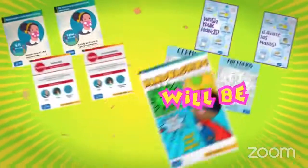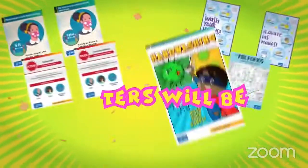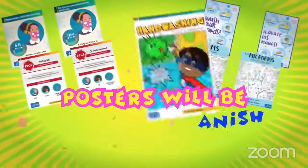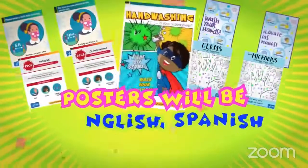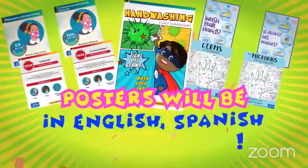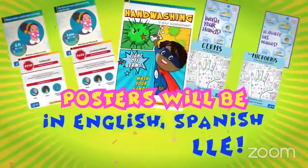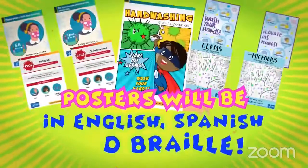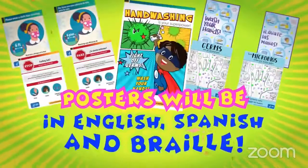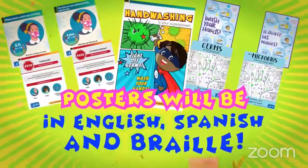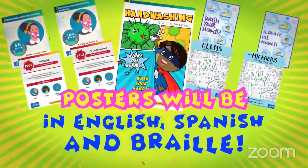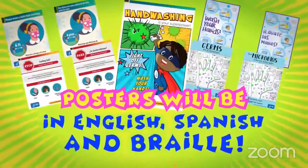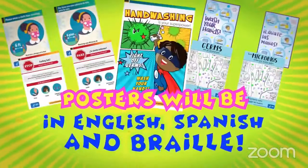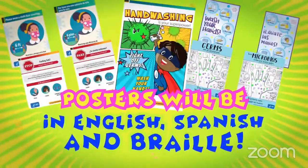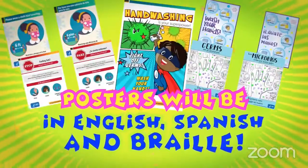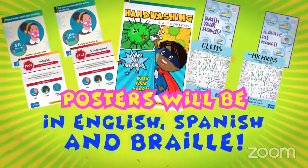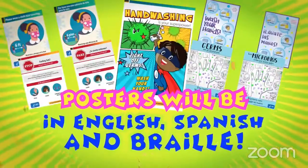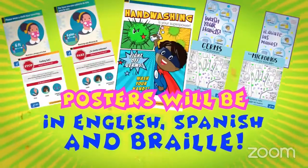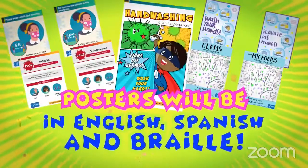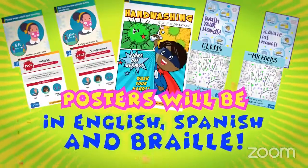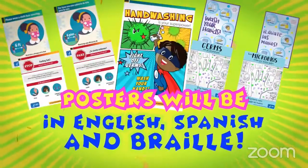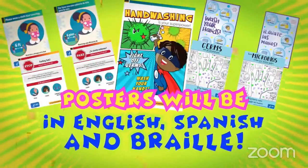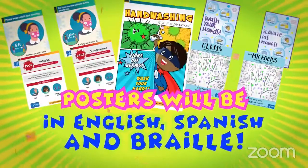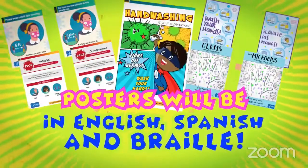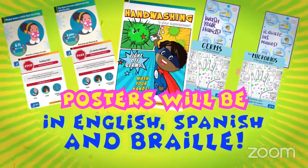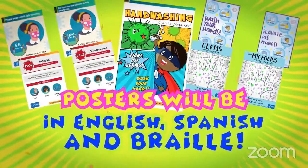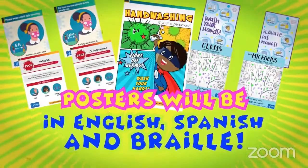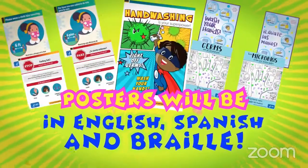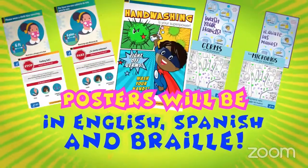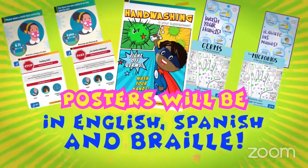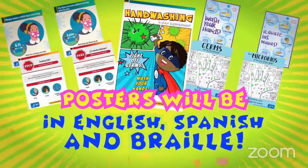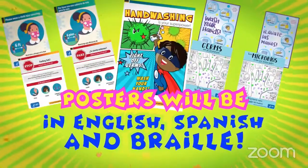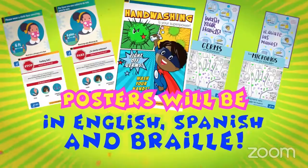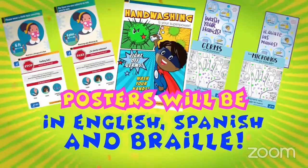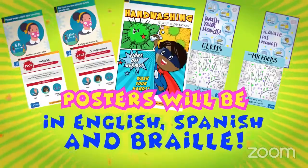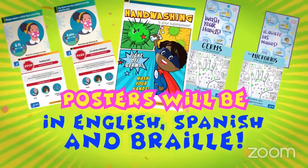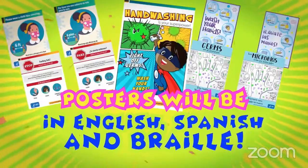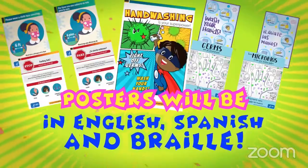Posters will be in English, Spanish, and Braille.